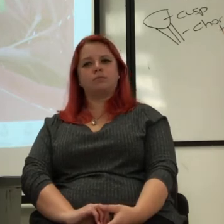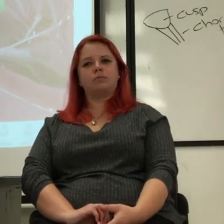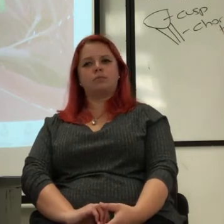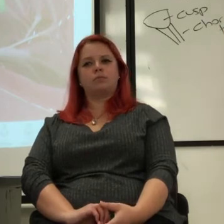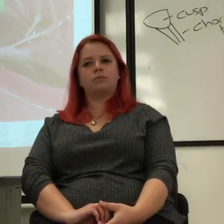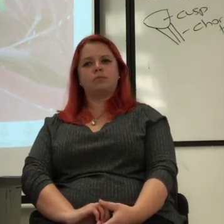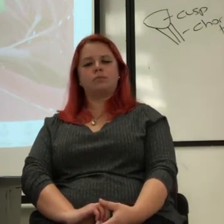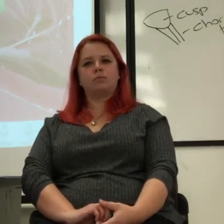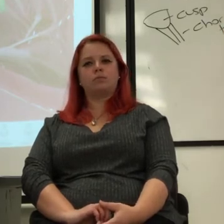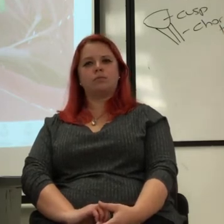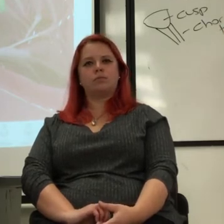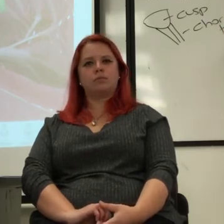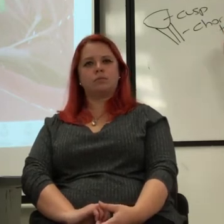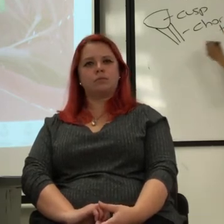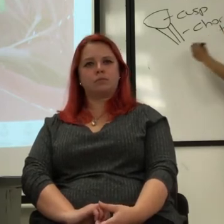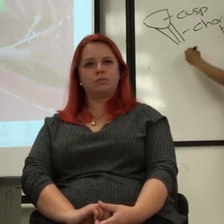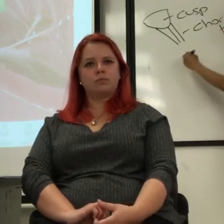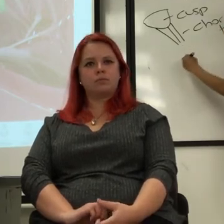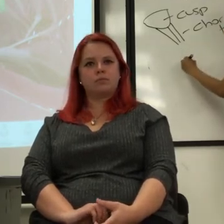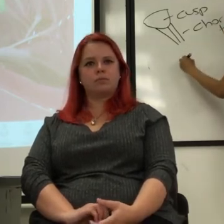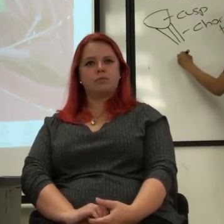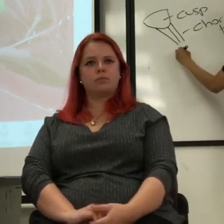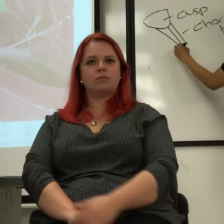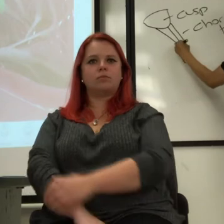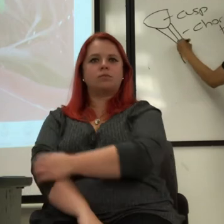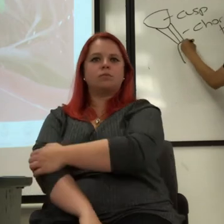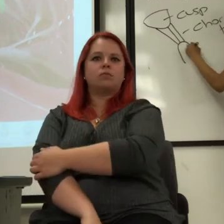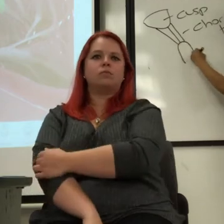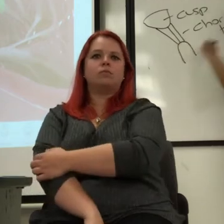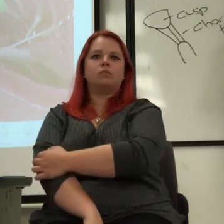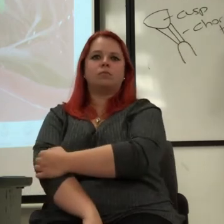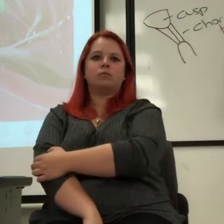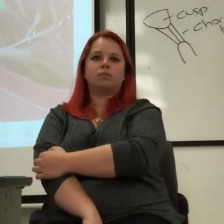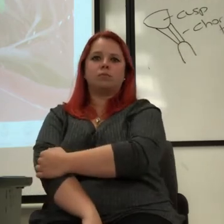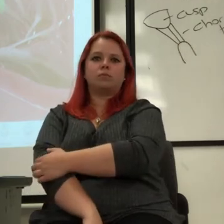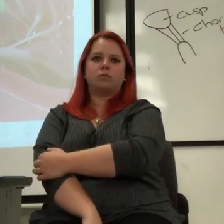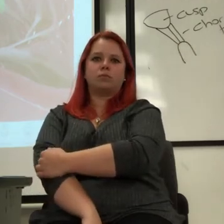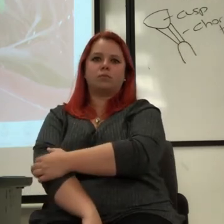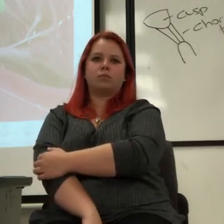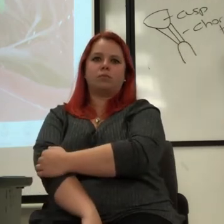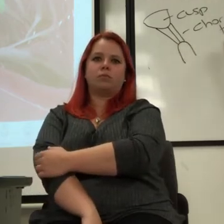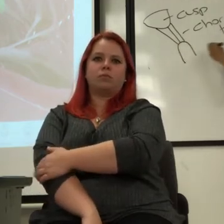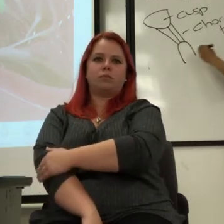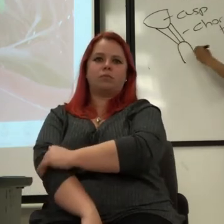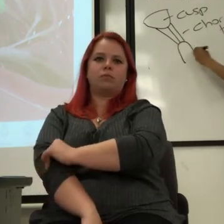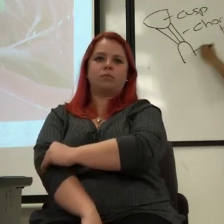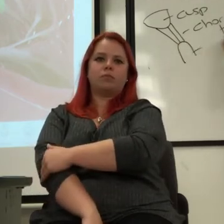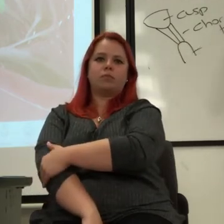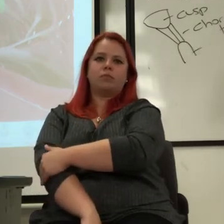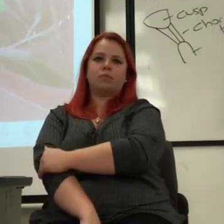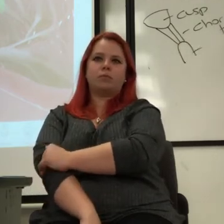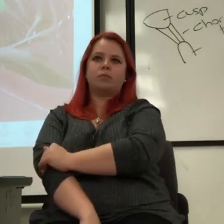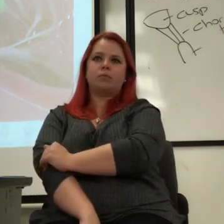Chordae, tendinae, and then a nipple-shaped muscle called